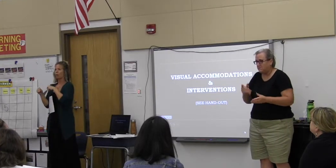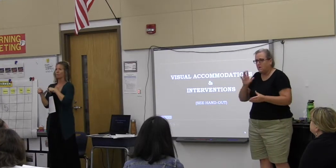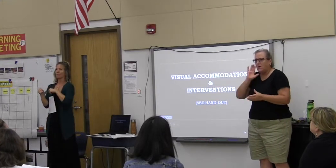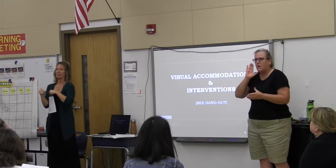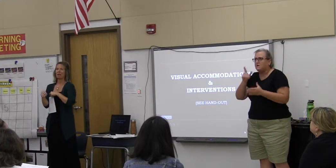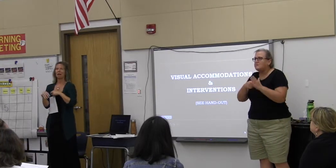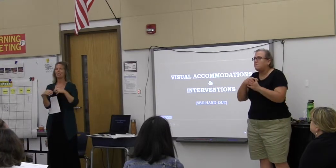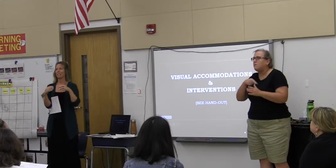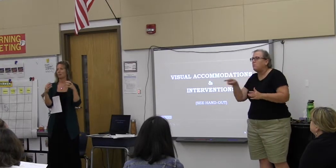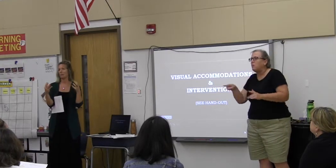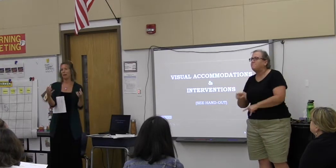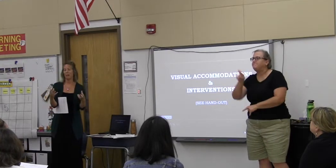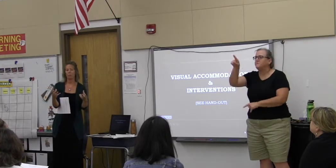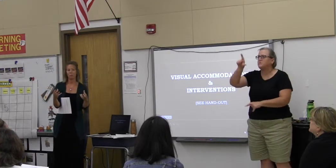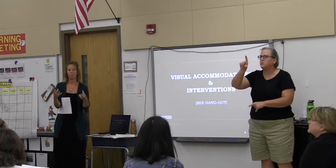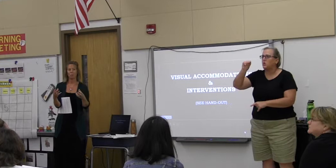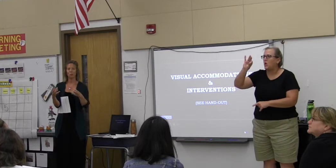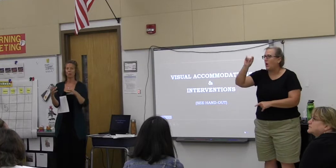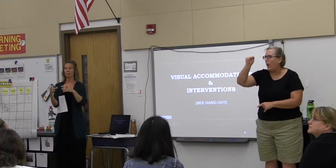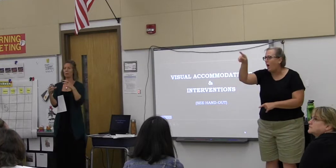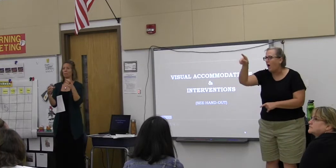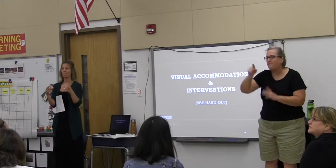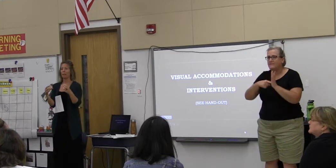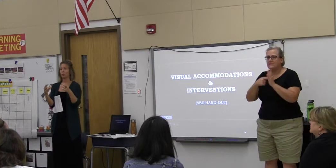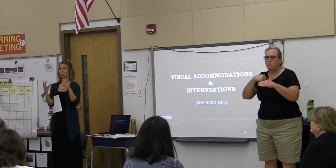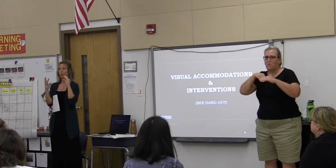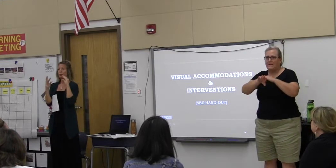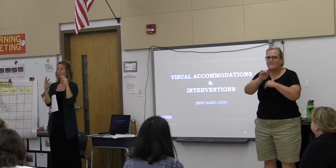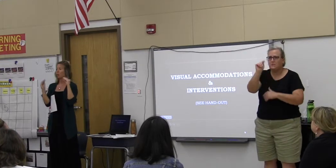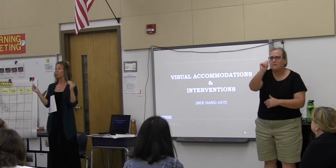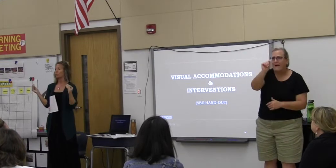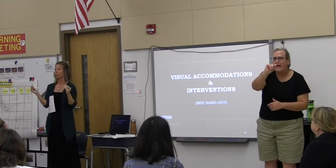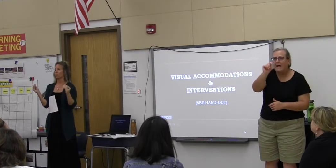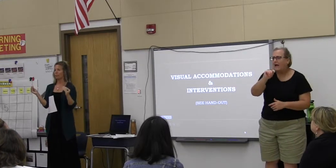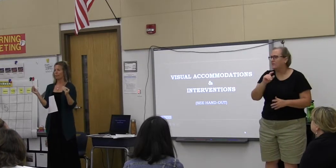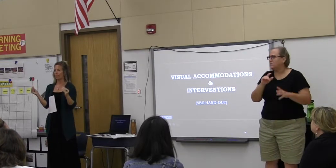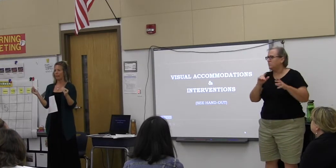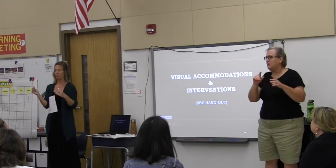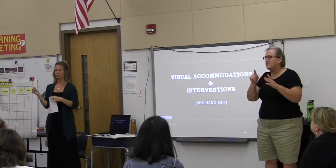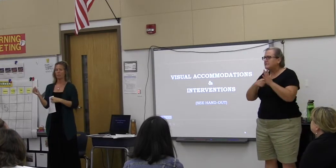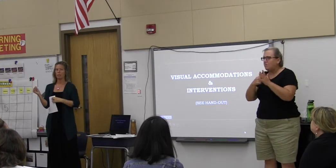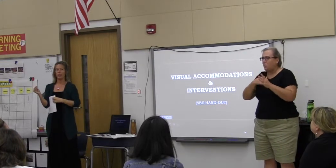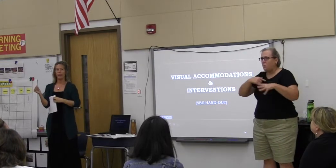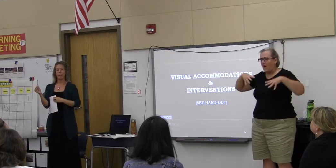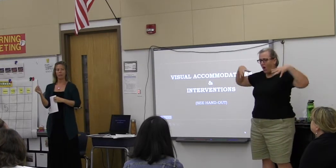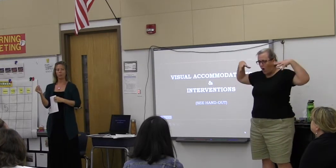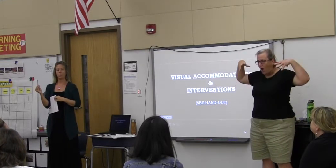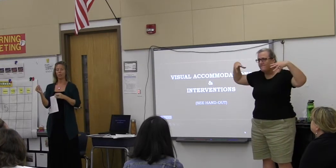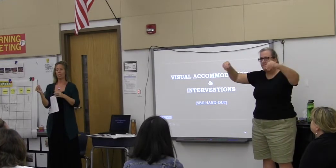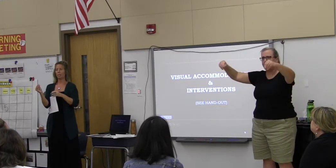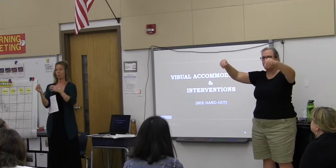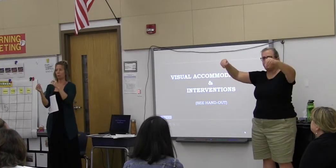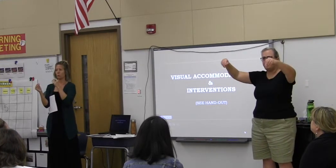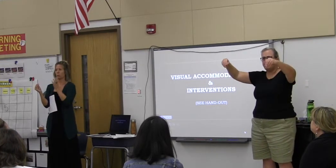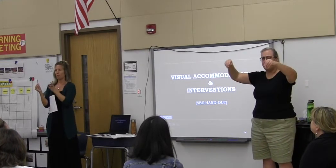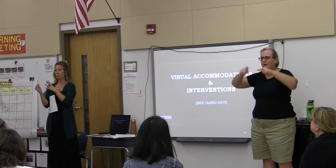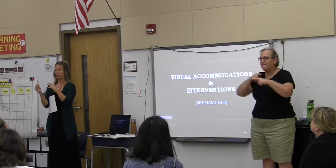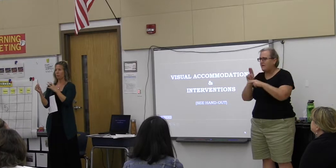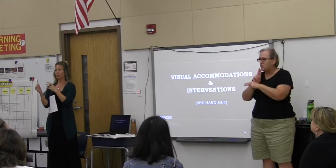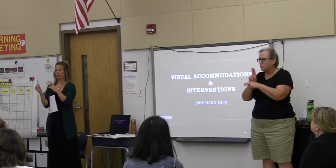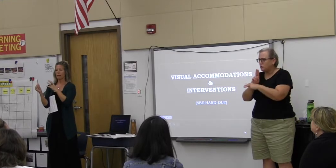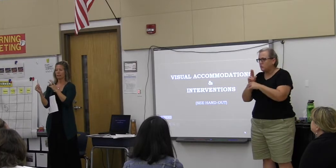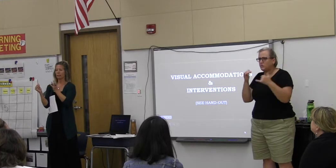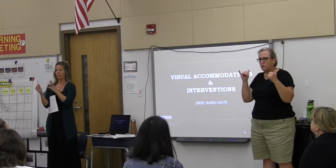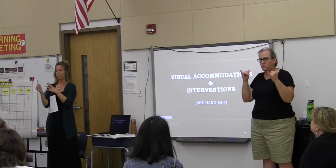under the loft. I've taken him in the bathroom before. We go into classrooms where we totally turn the lights out. And we use some type of